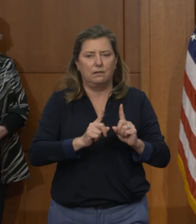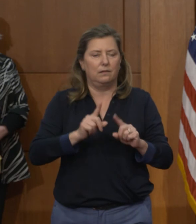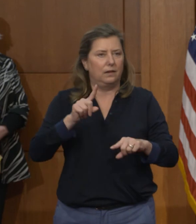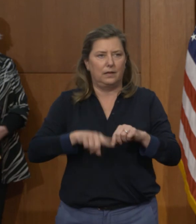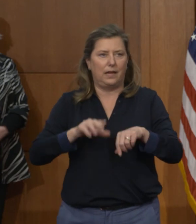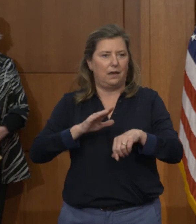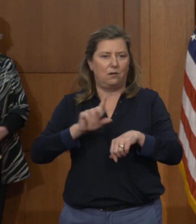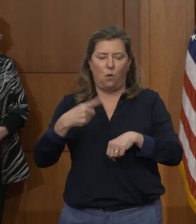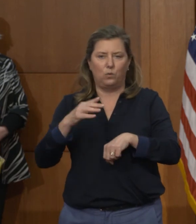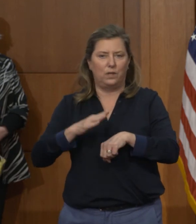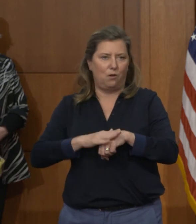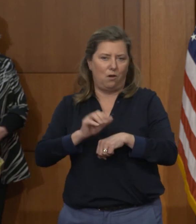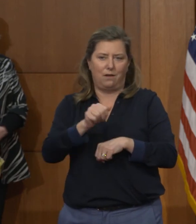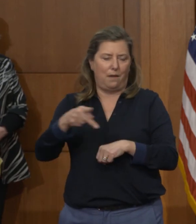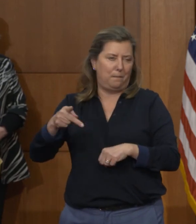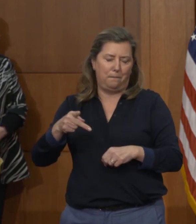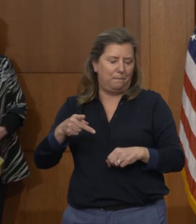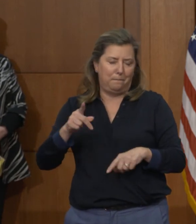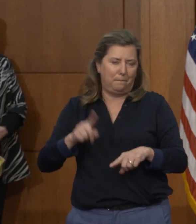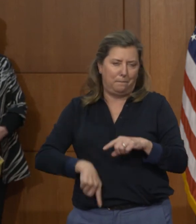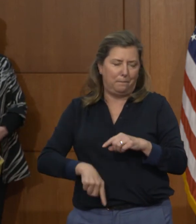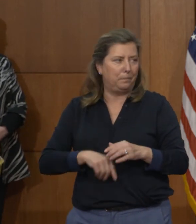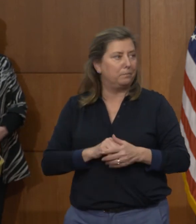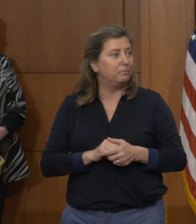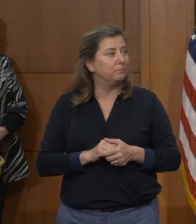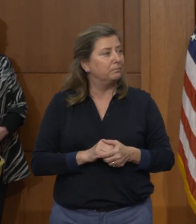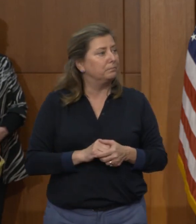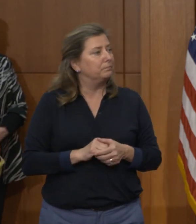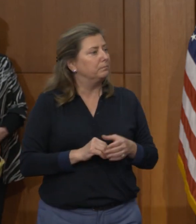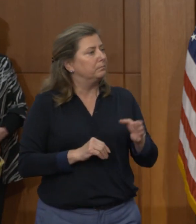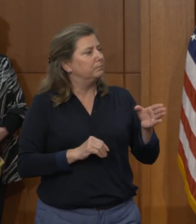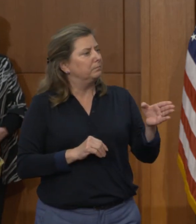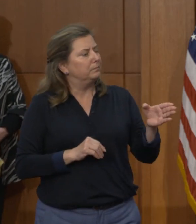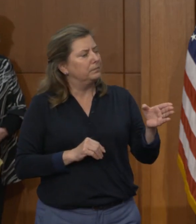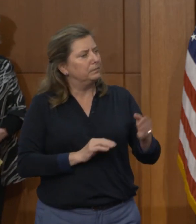all electronically. Are there any specific